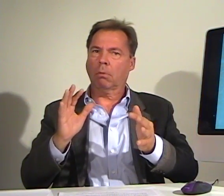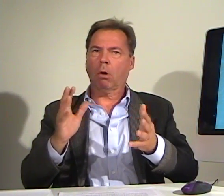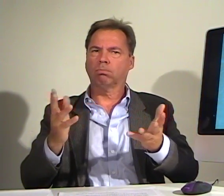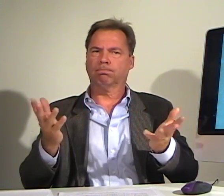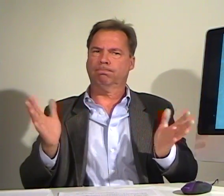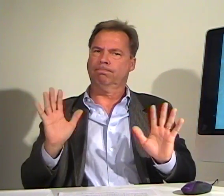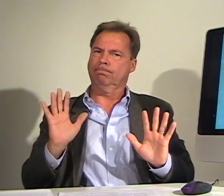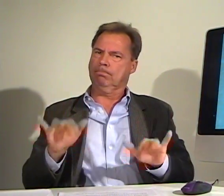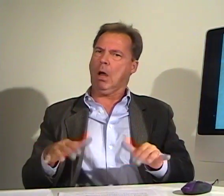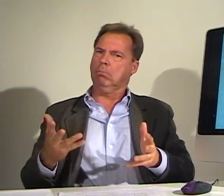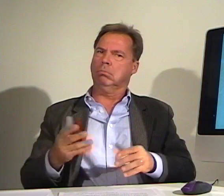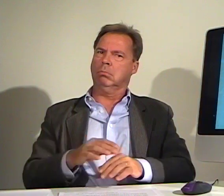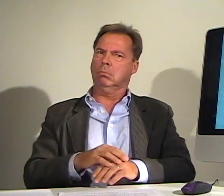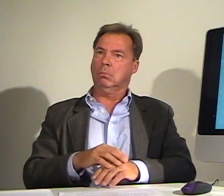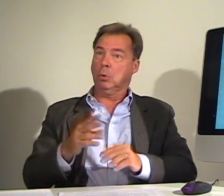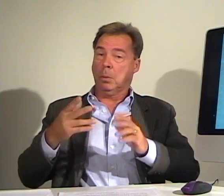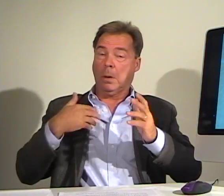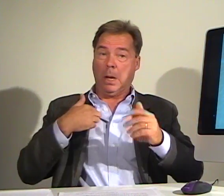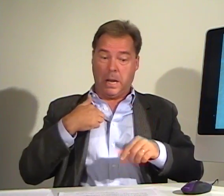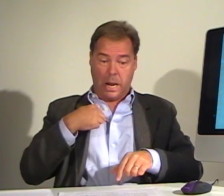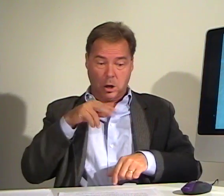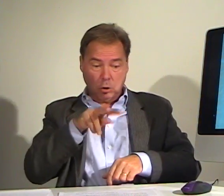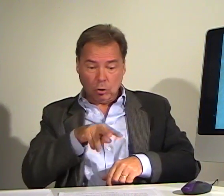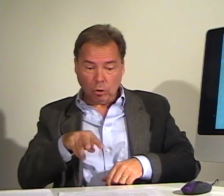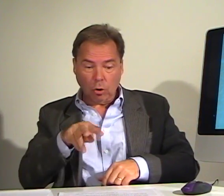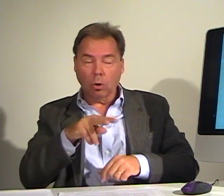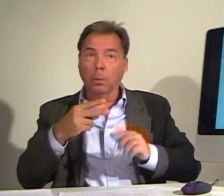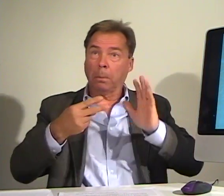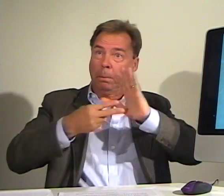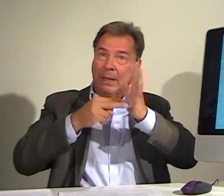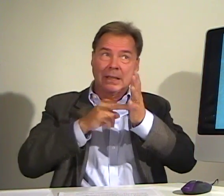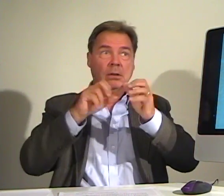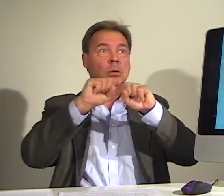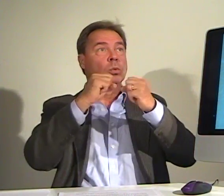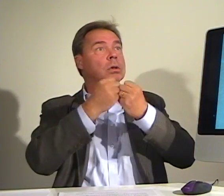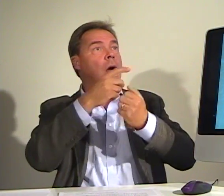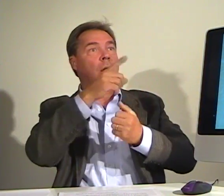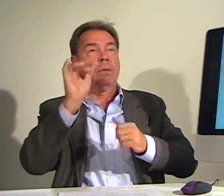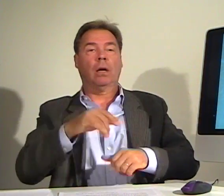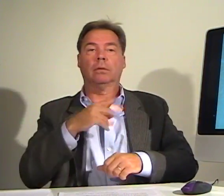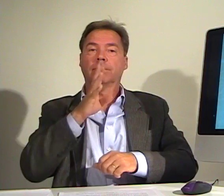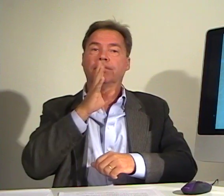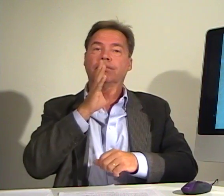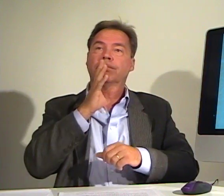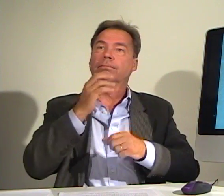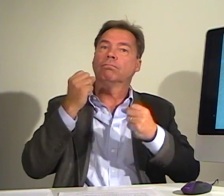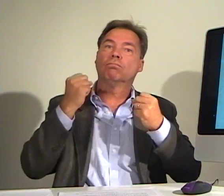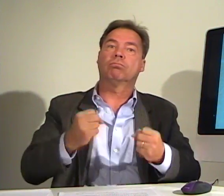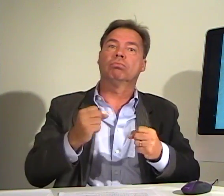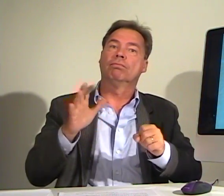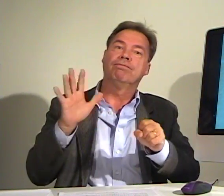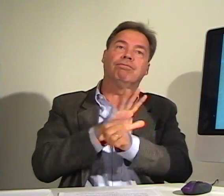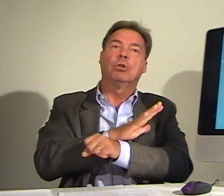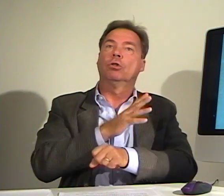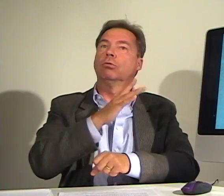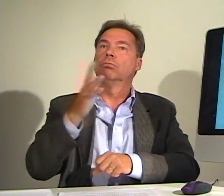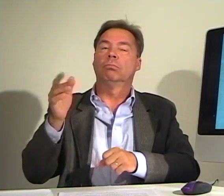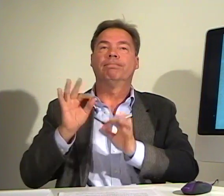scholar, made this comment, and looking at this comment, interpret it as you mean, so